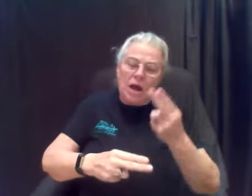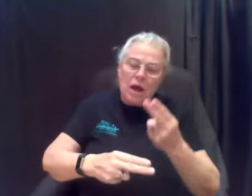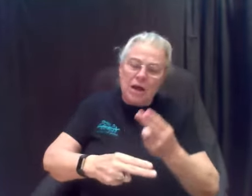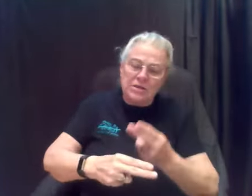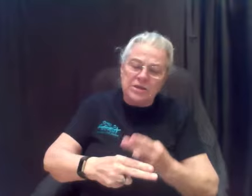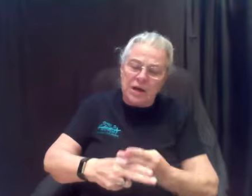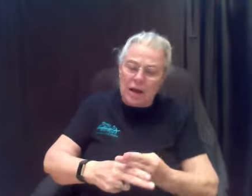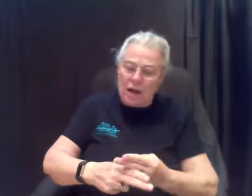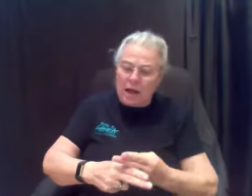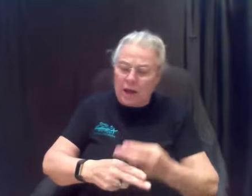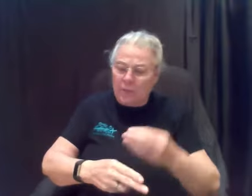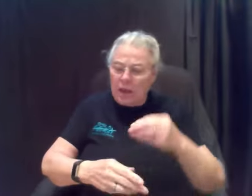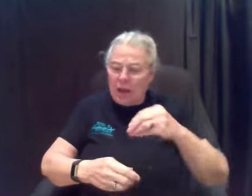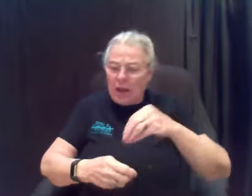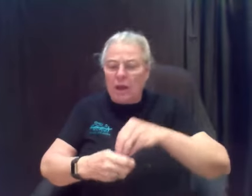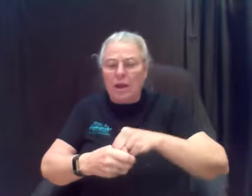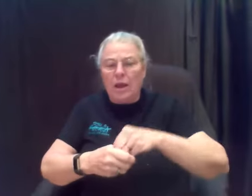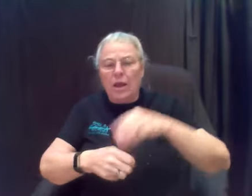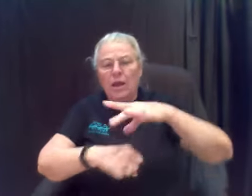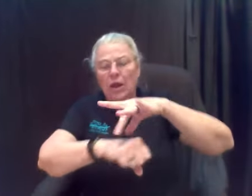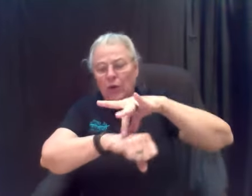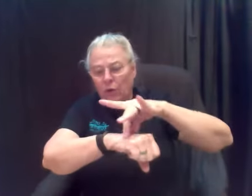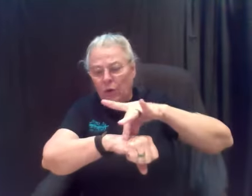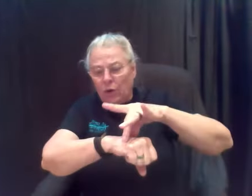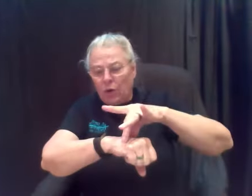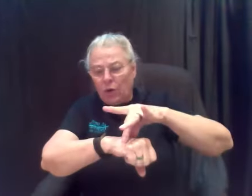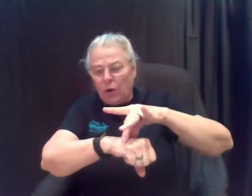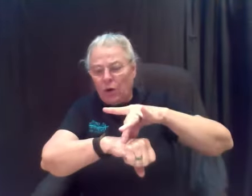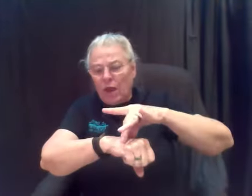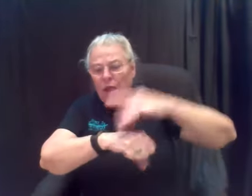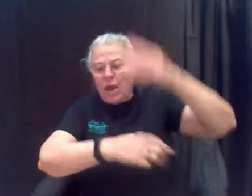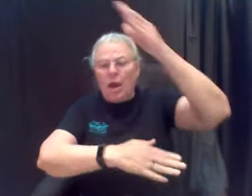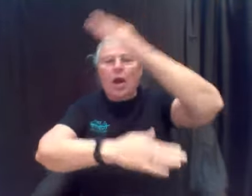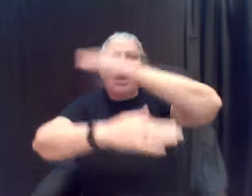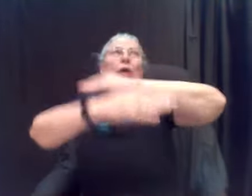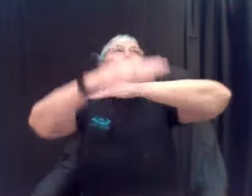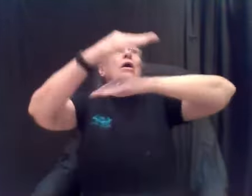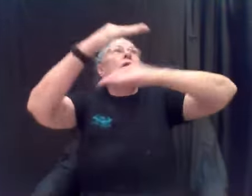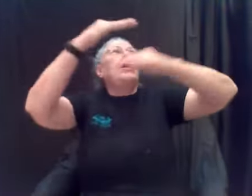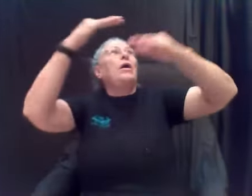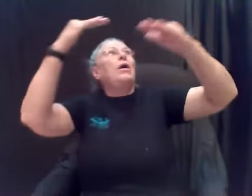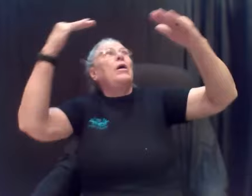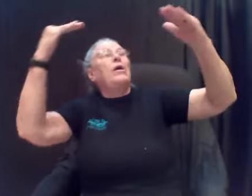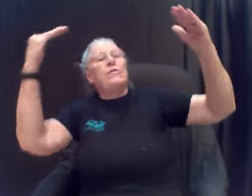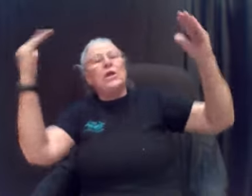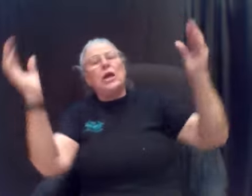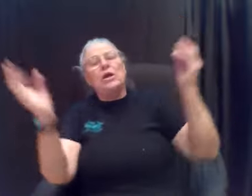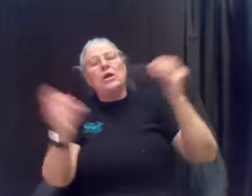Jesus' name, in earth and heaven,